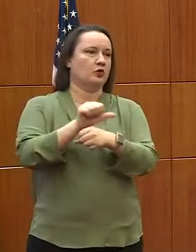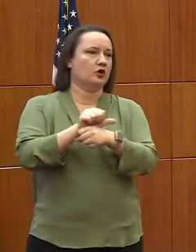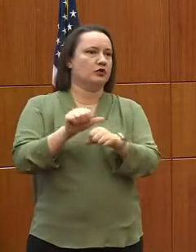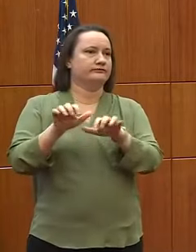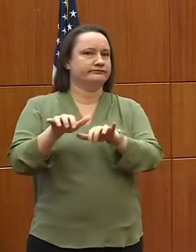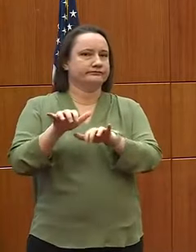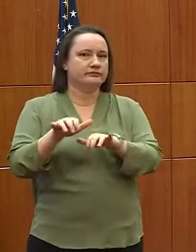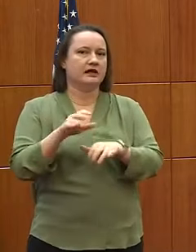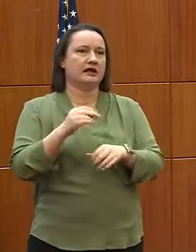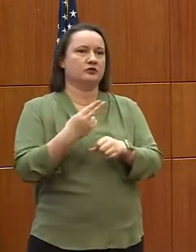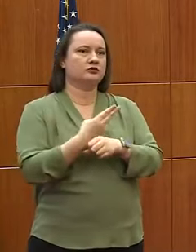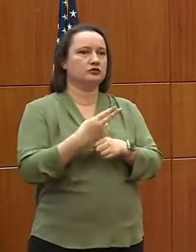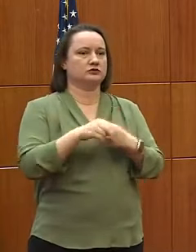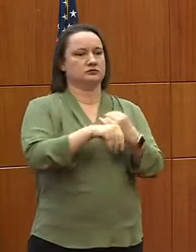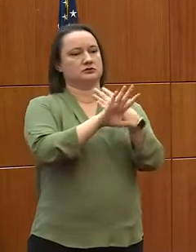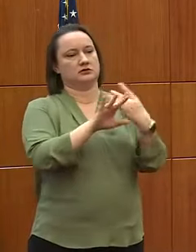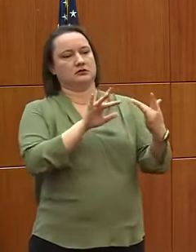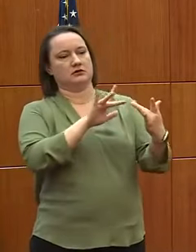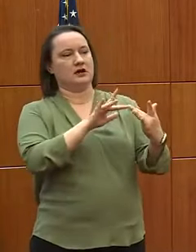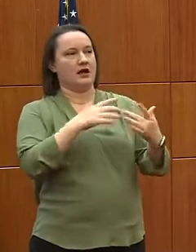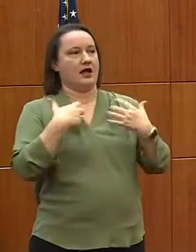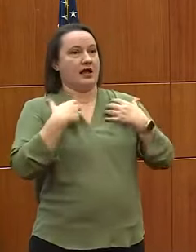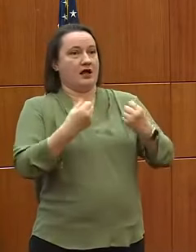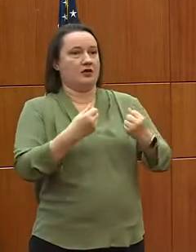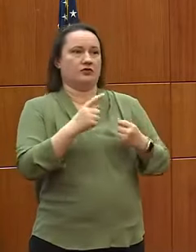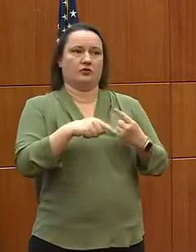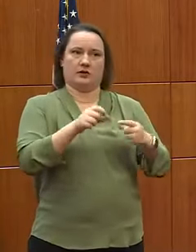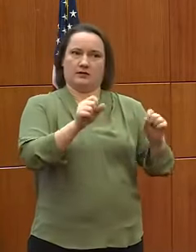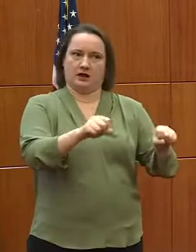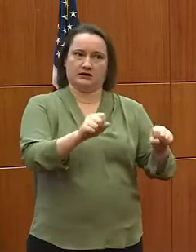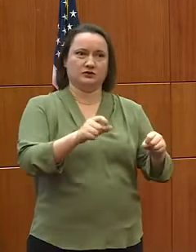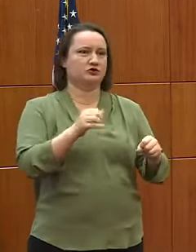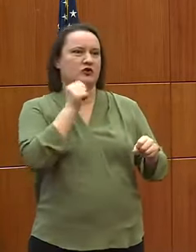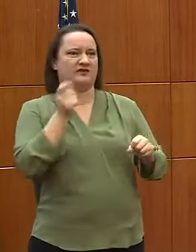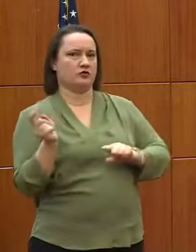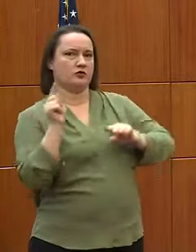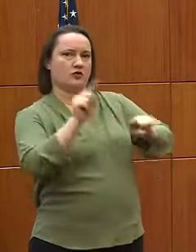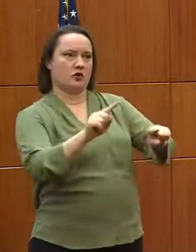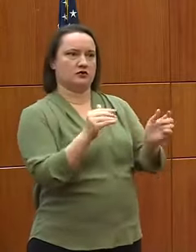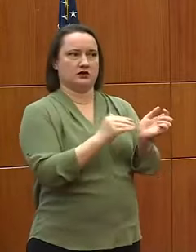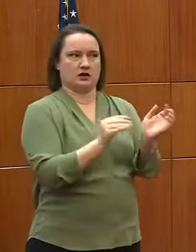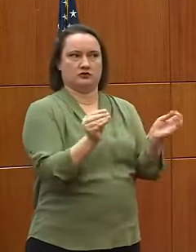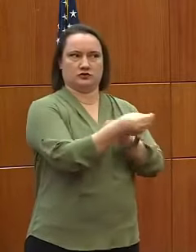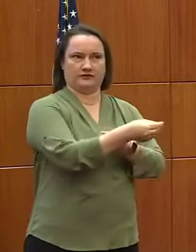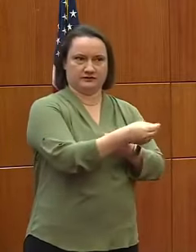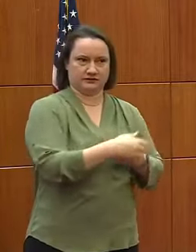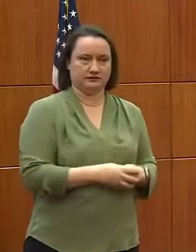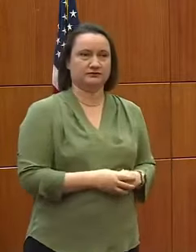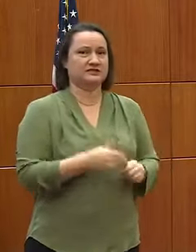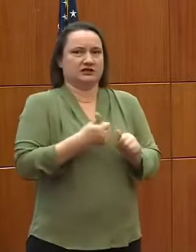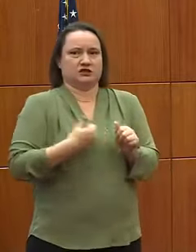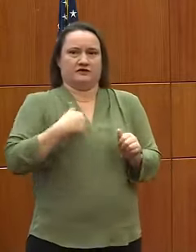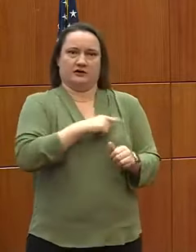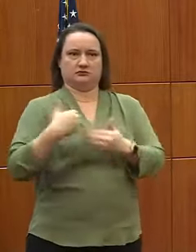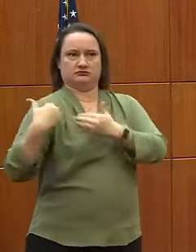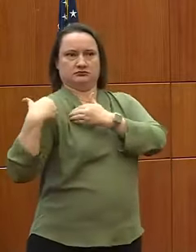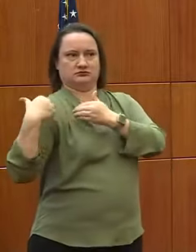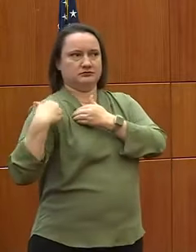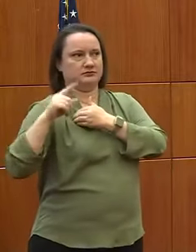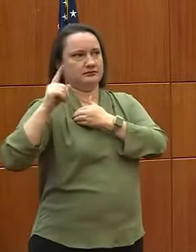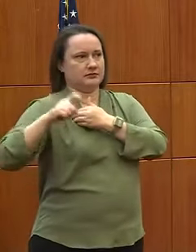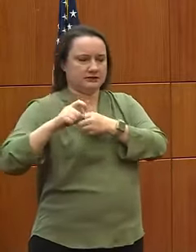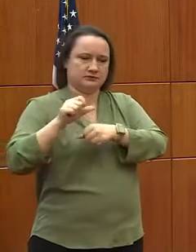whenever possible so you don't have to go to the doctor's office. Every one of us has a job to do to